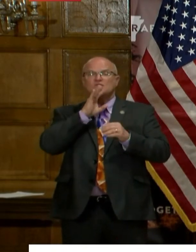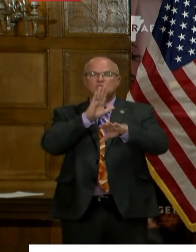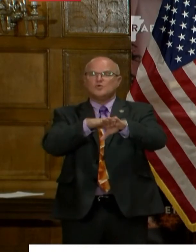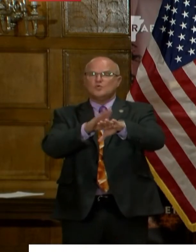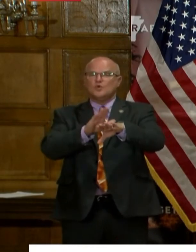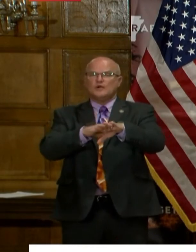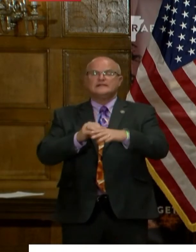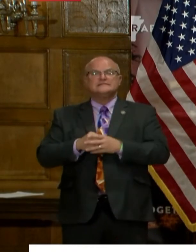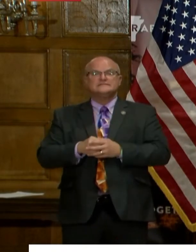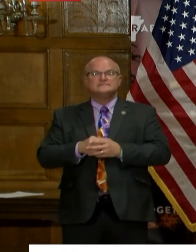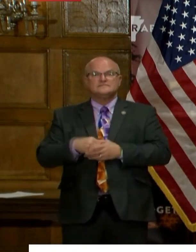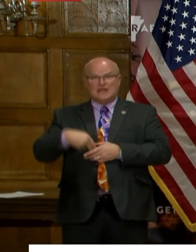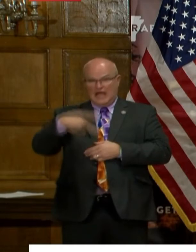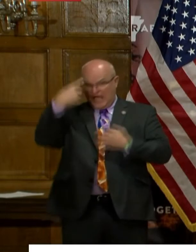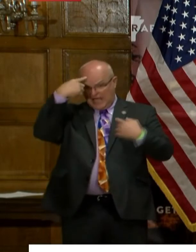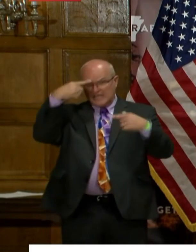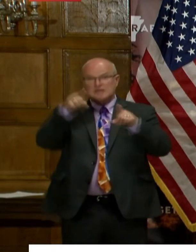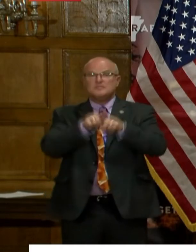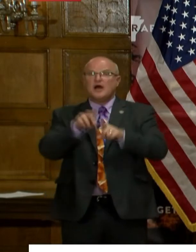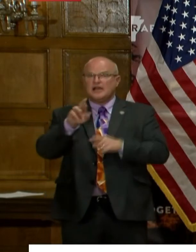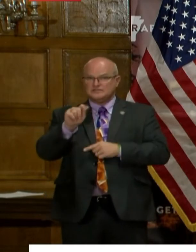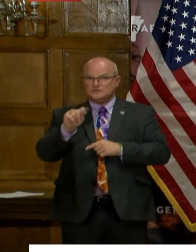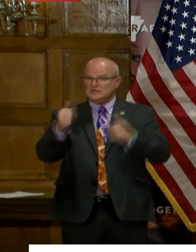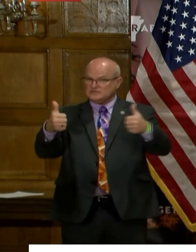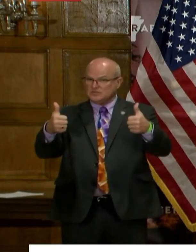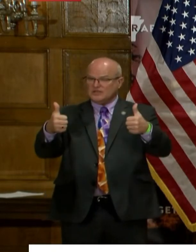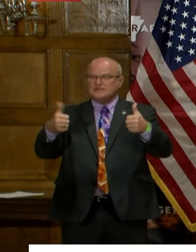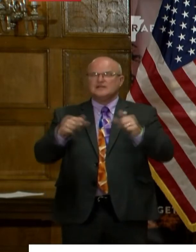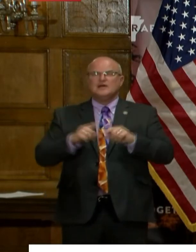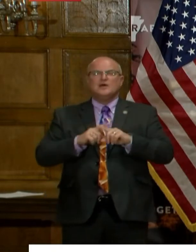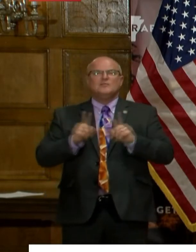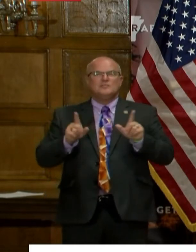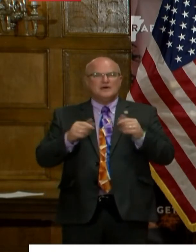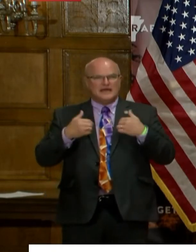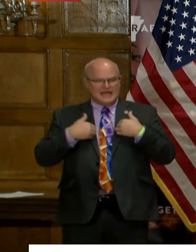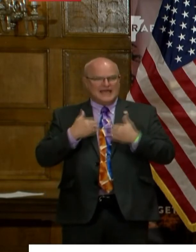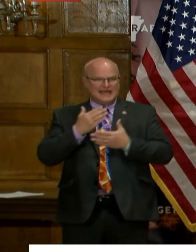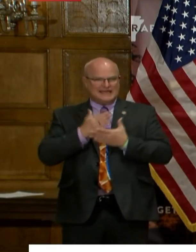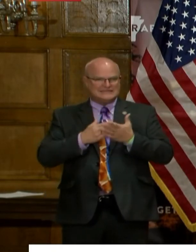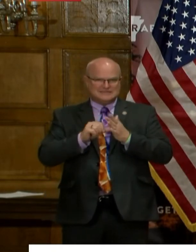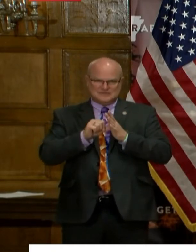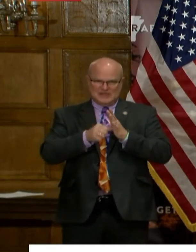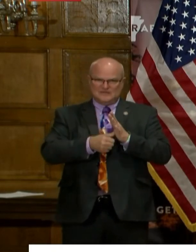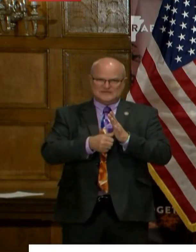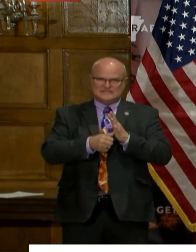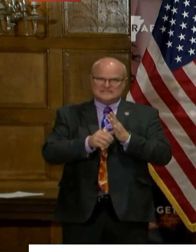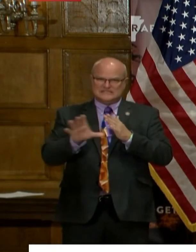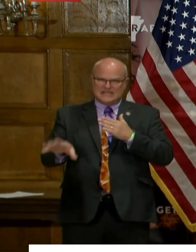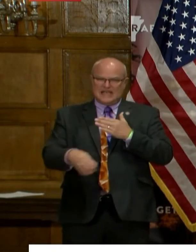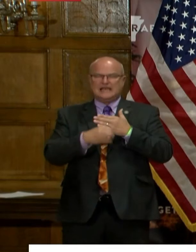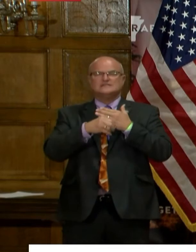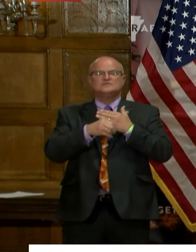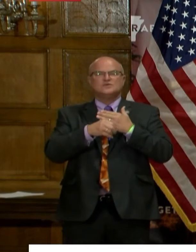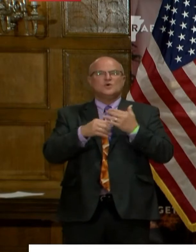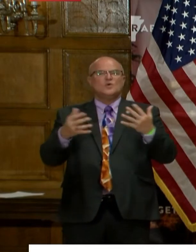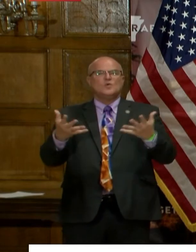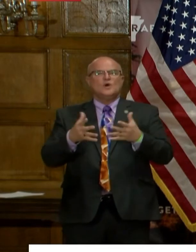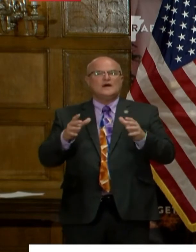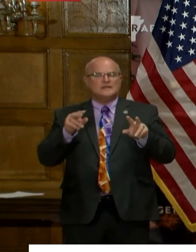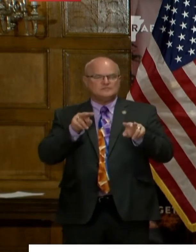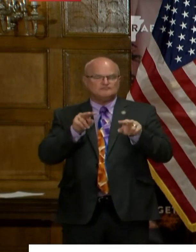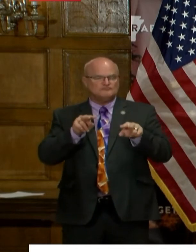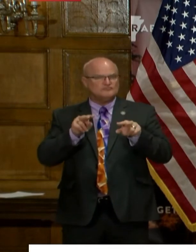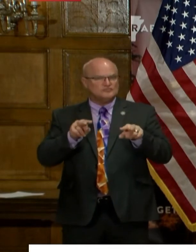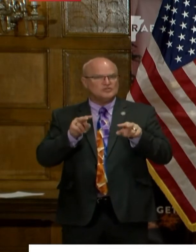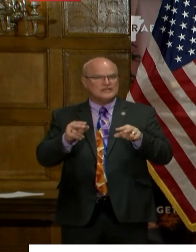They have a high compliance rate, but I think he has some emphasis to add to what they'll be